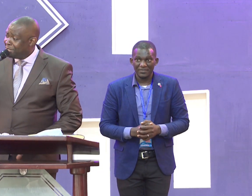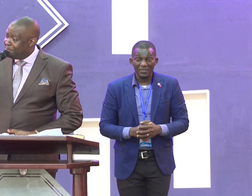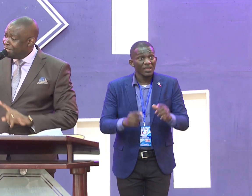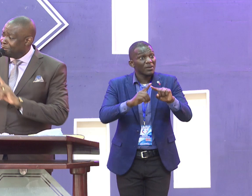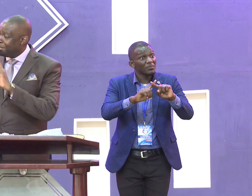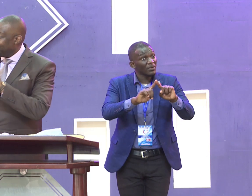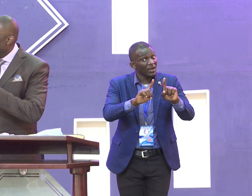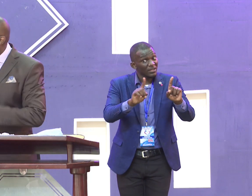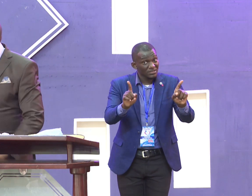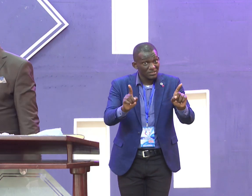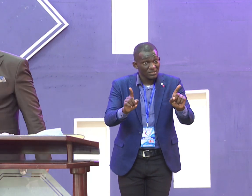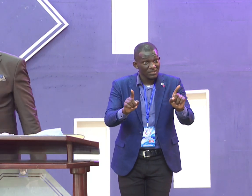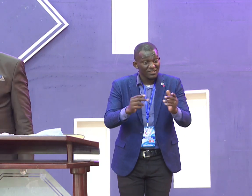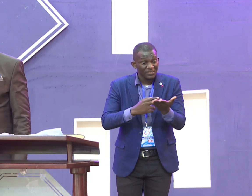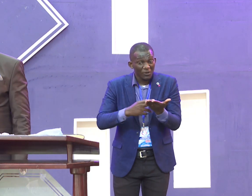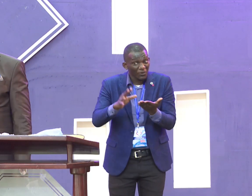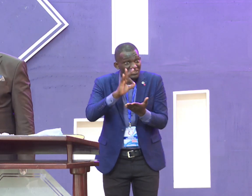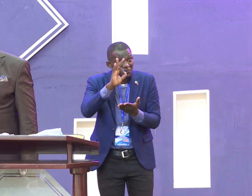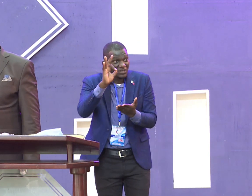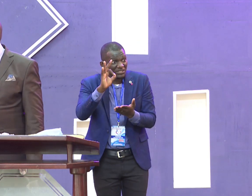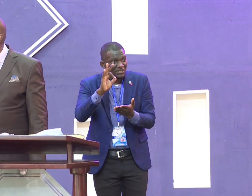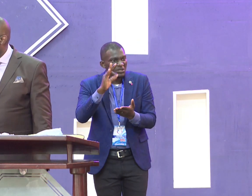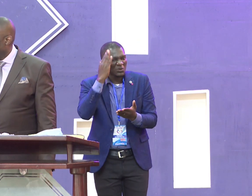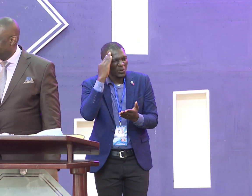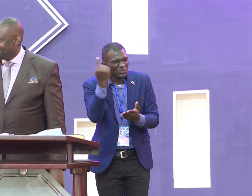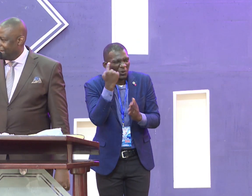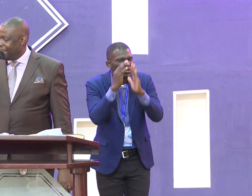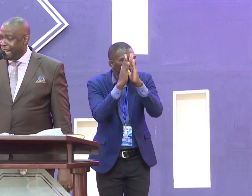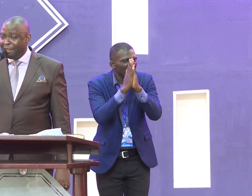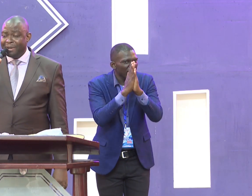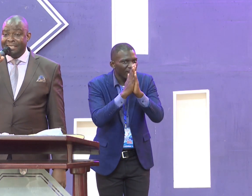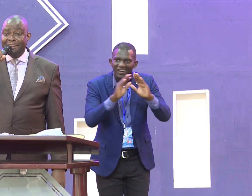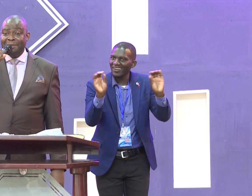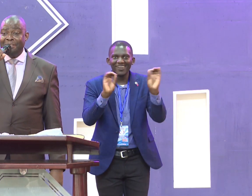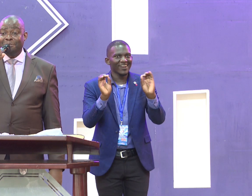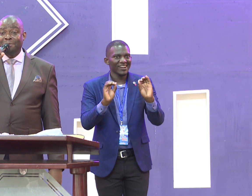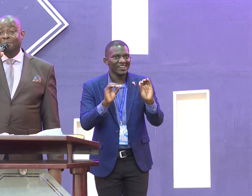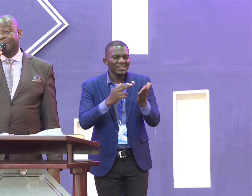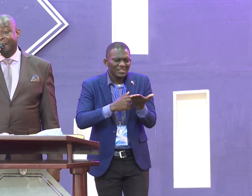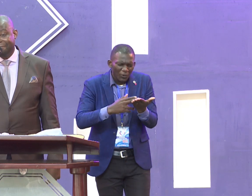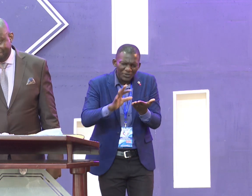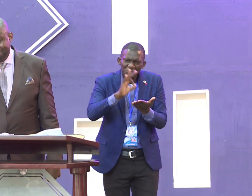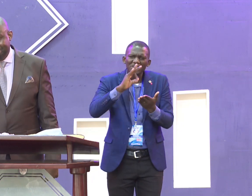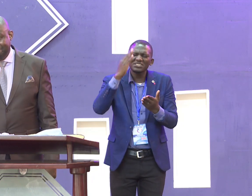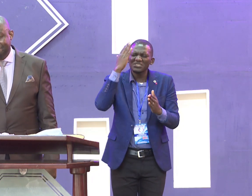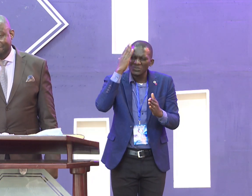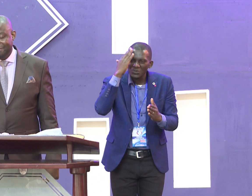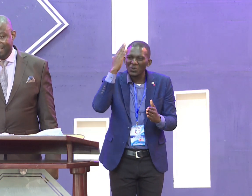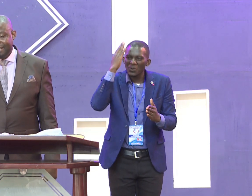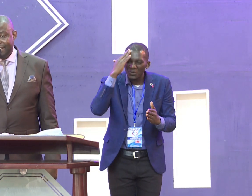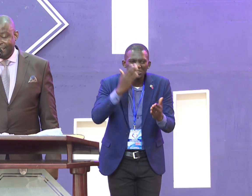you. Amen. Amen. But the Holy Spirit does not only know prayer alone. He